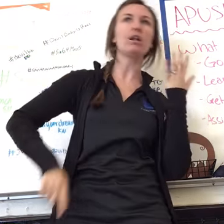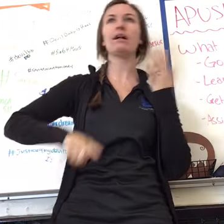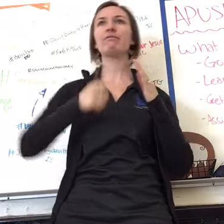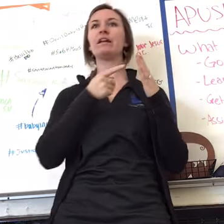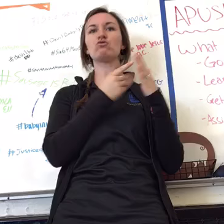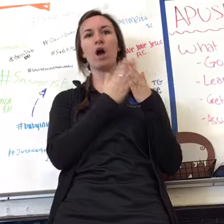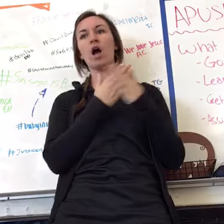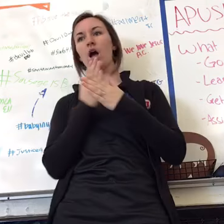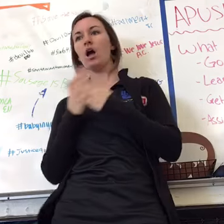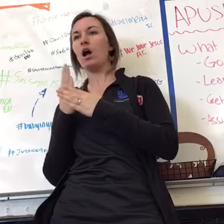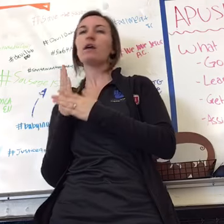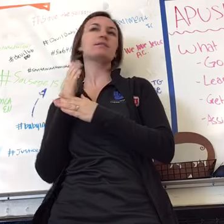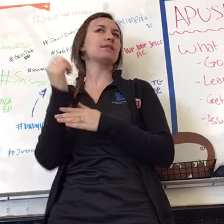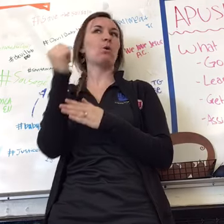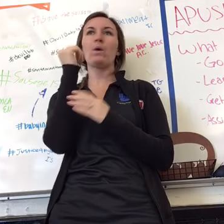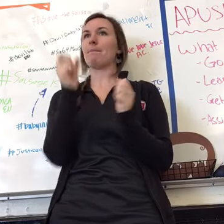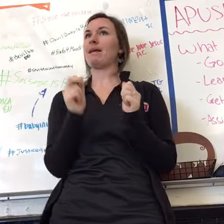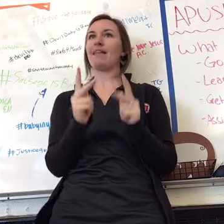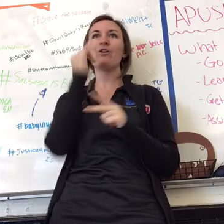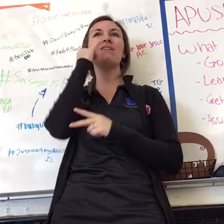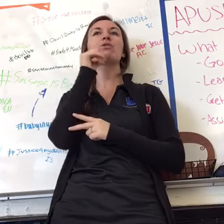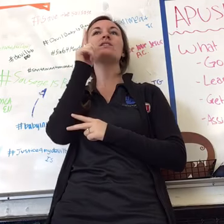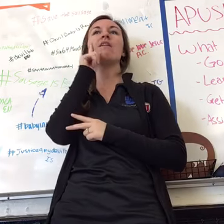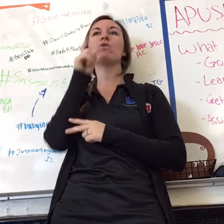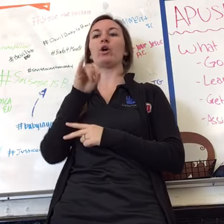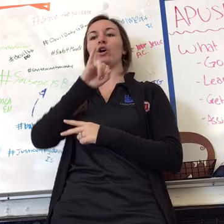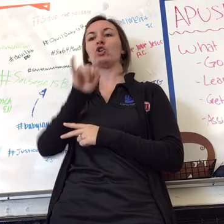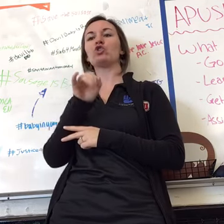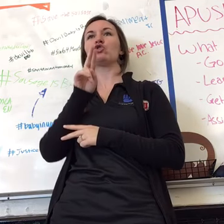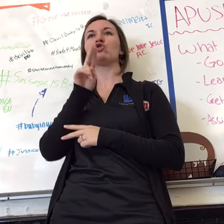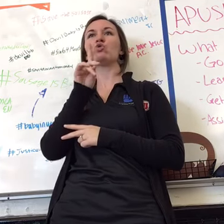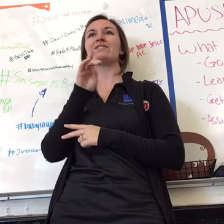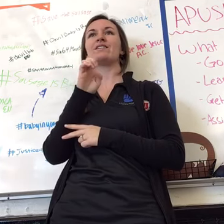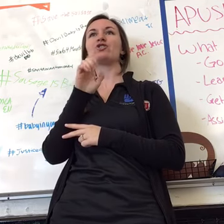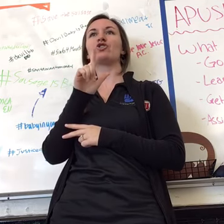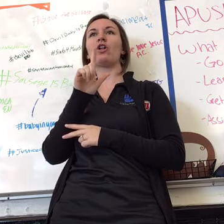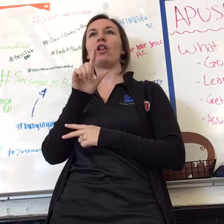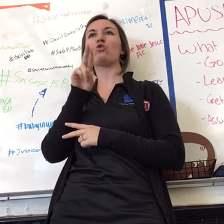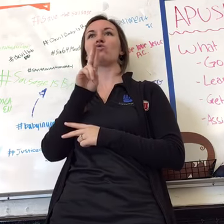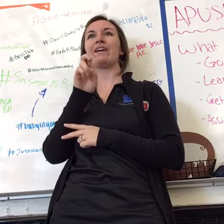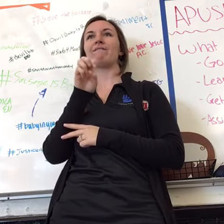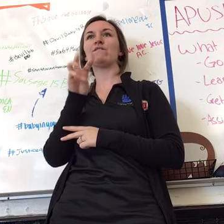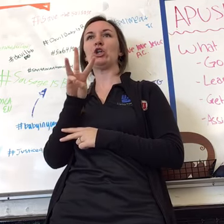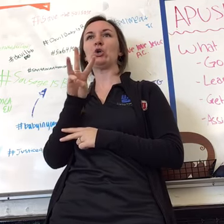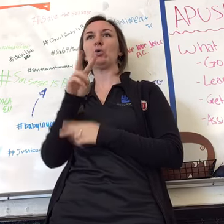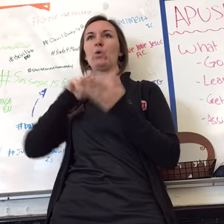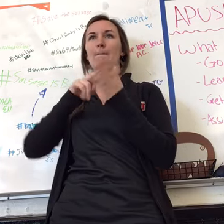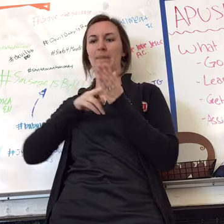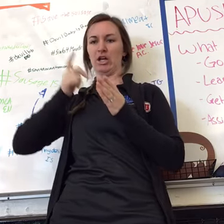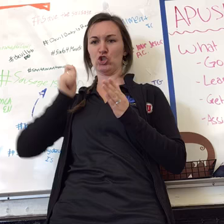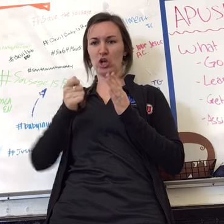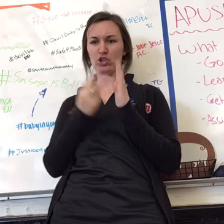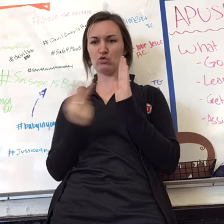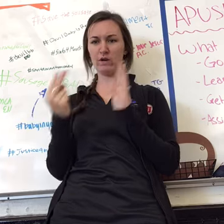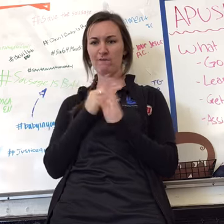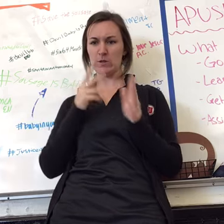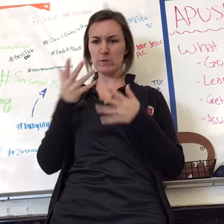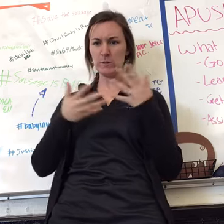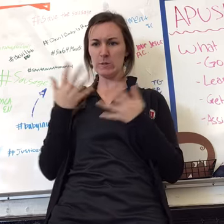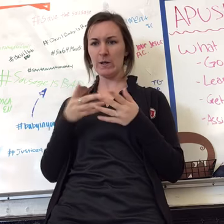judicial review. So one that impacts us even until today. The last one that you need to know for this time period is going to be,